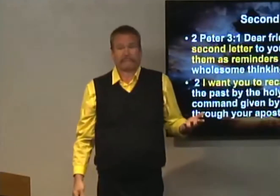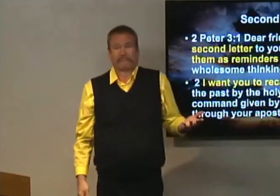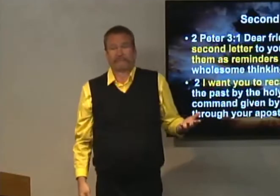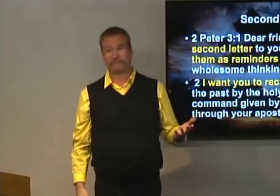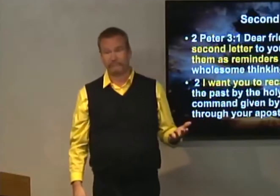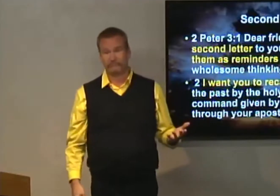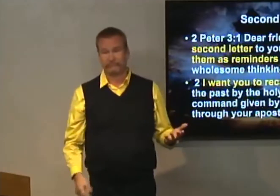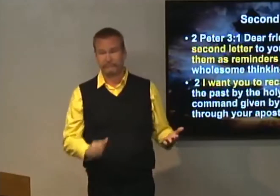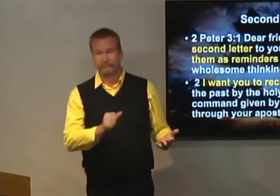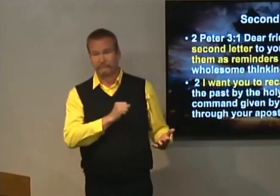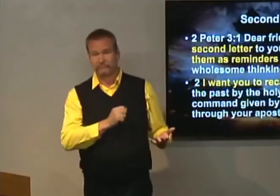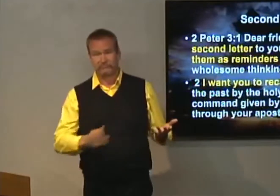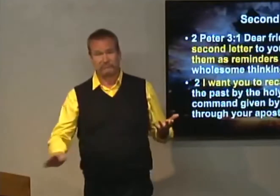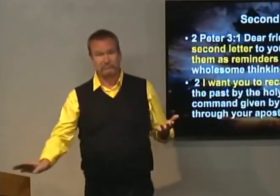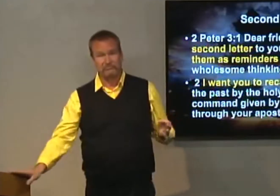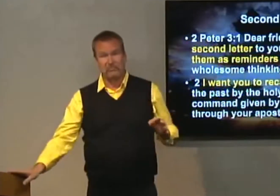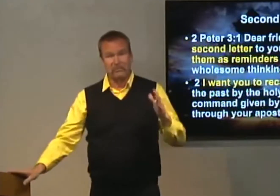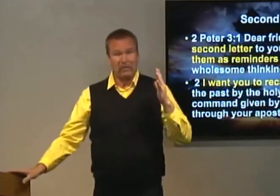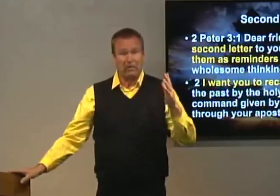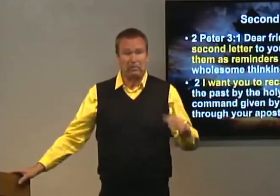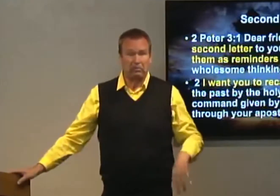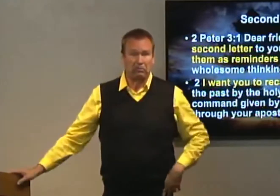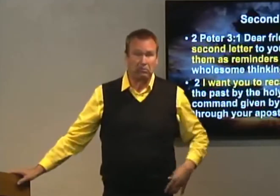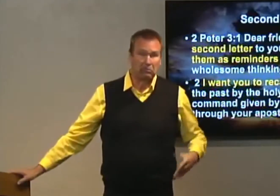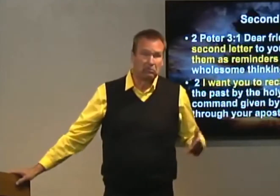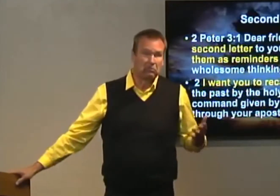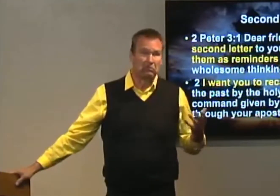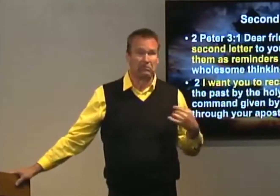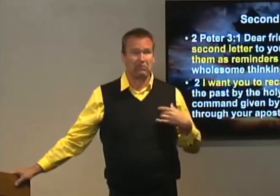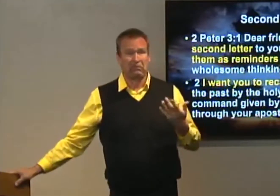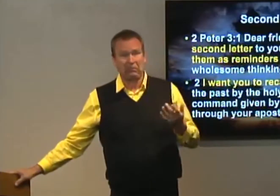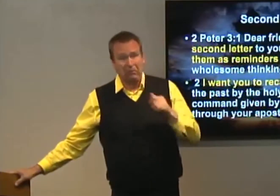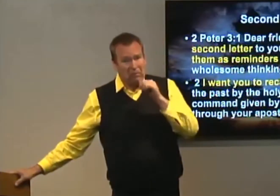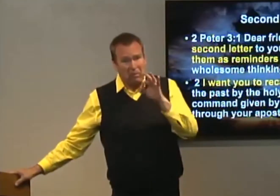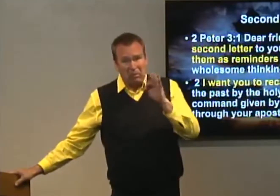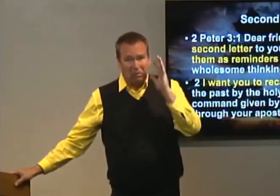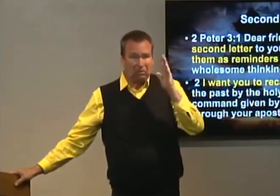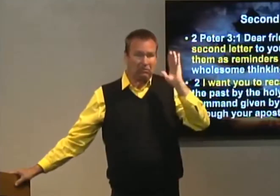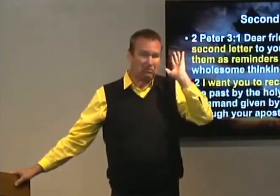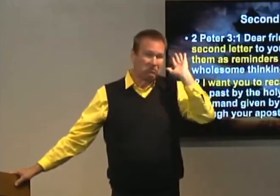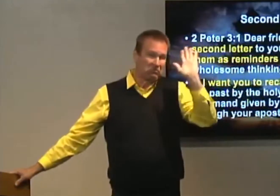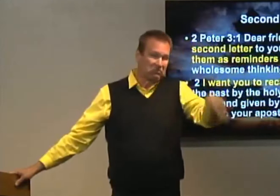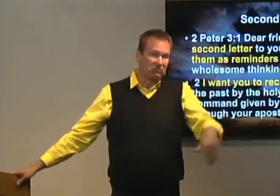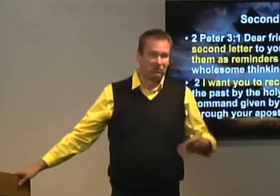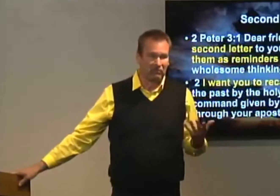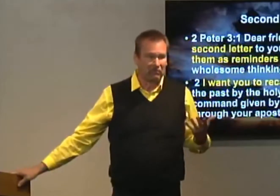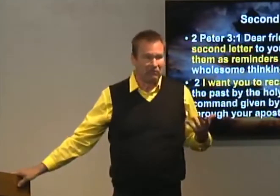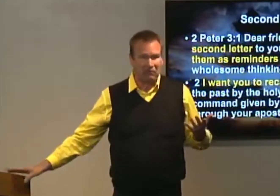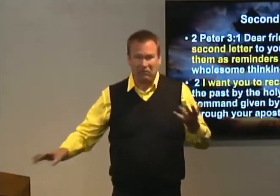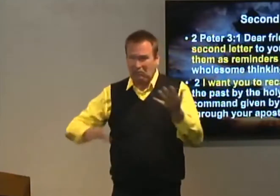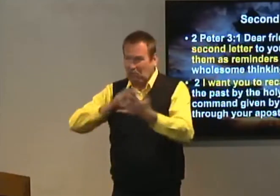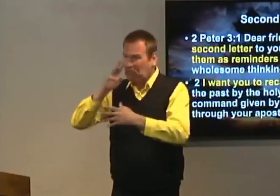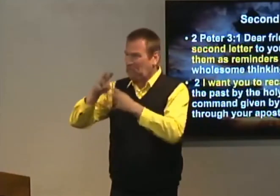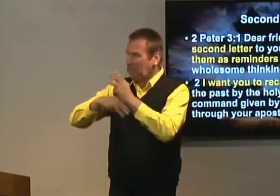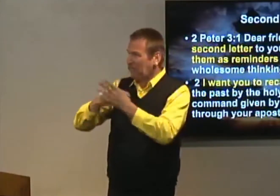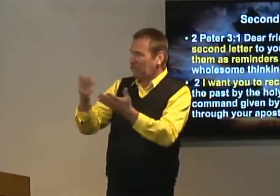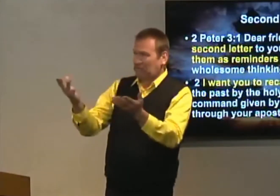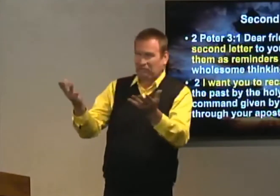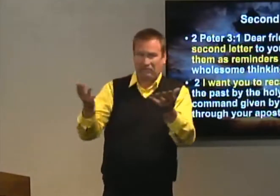But, you know, now sometimes people just have an attitude, well, okay, so... No, I don't care. So I taught that. Yeah, I learned